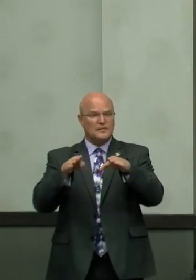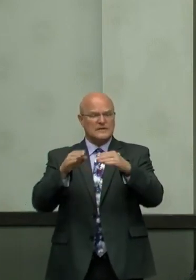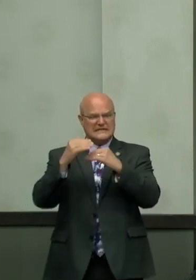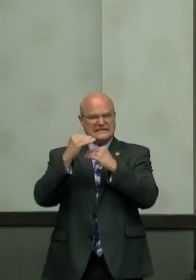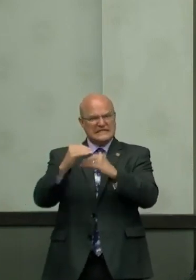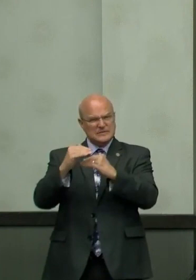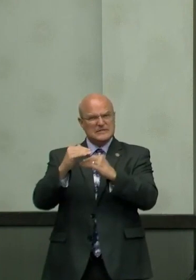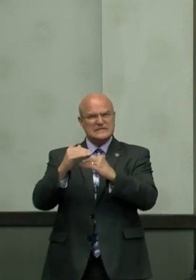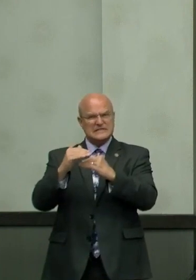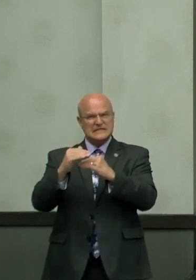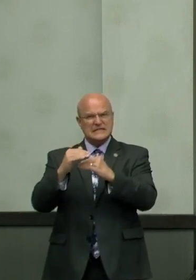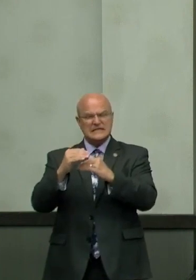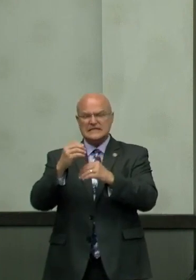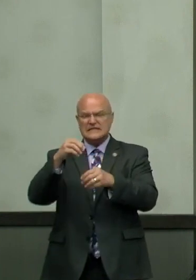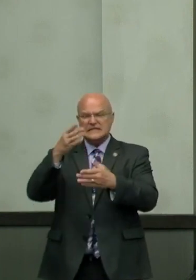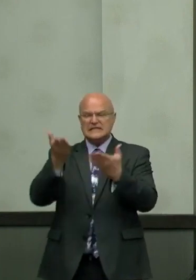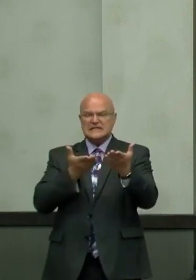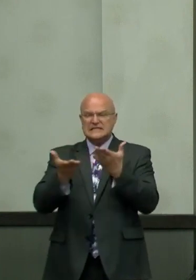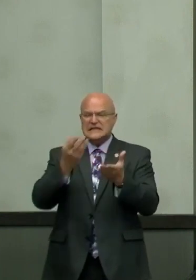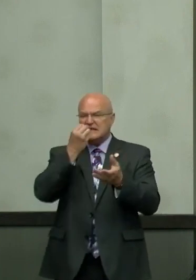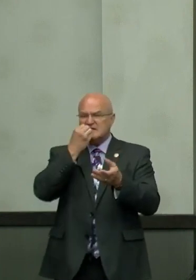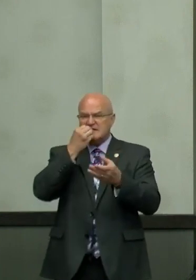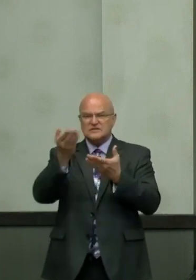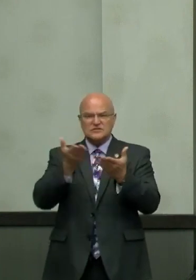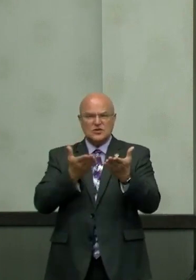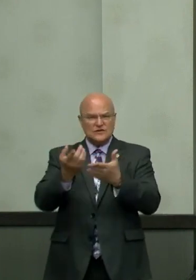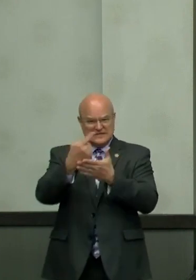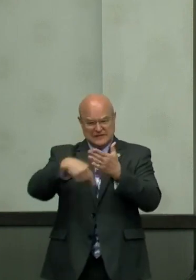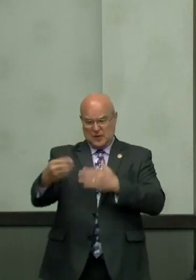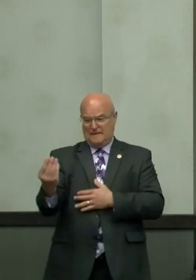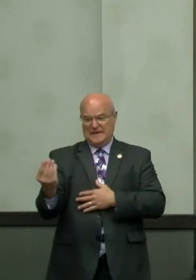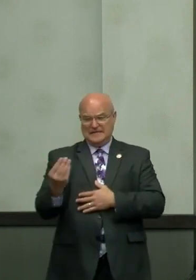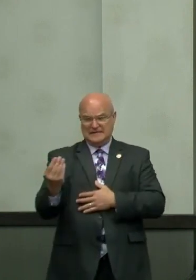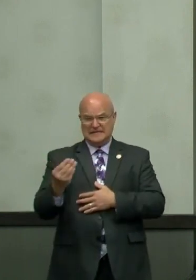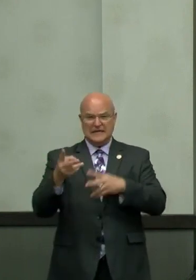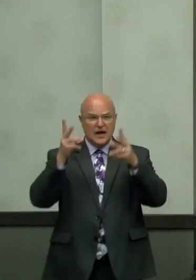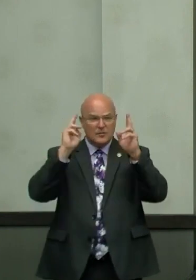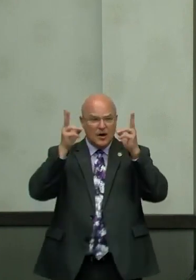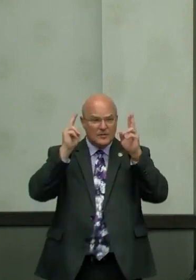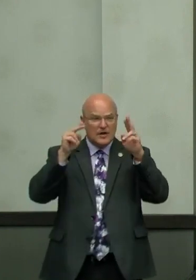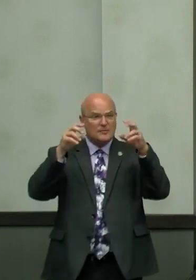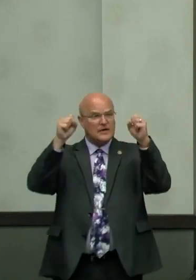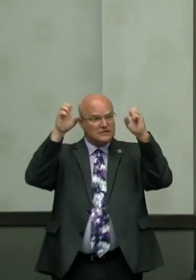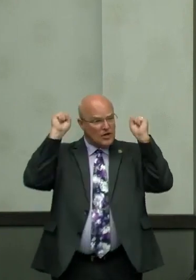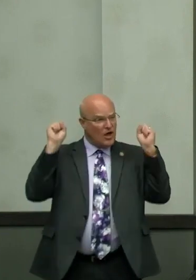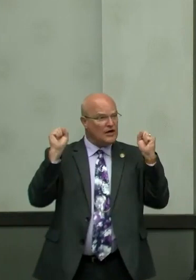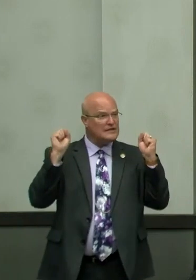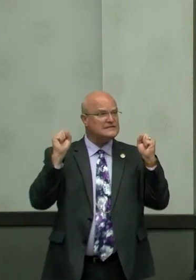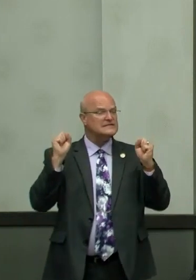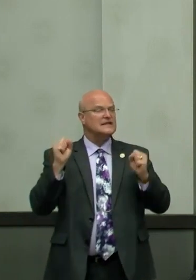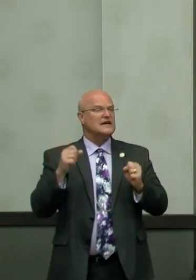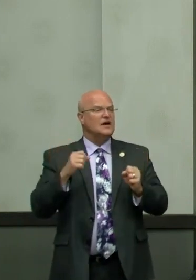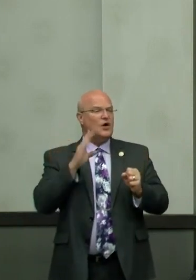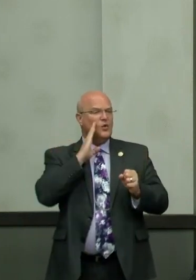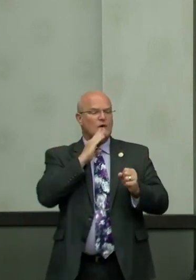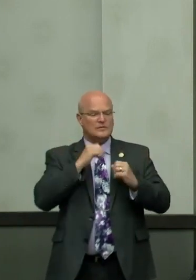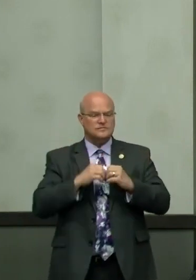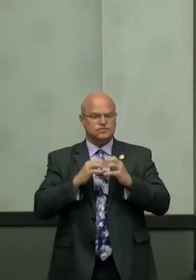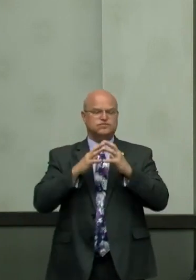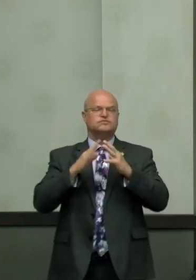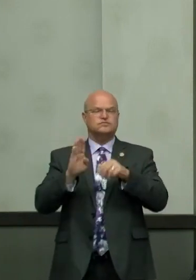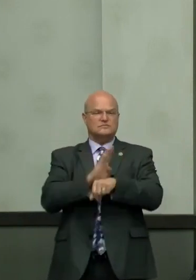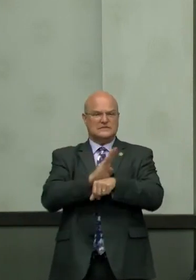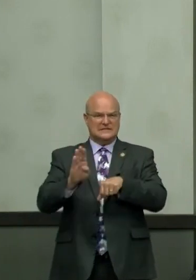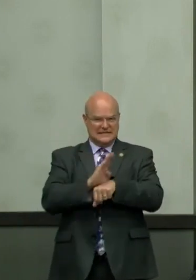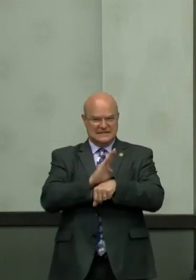limited in-dine-in service for our restaurants next Monday. Our barbershops, our salons are going back into